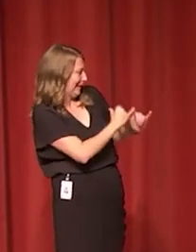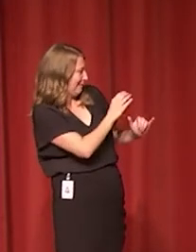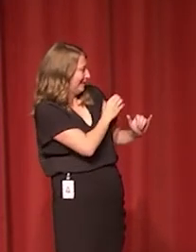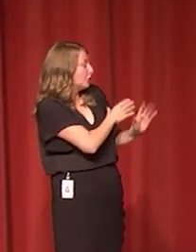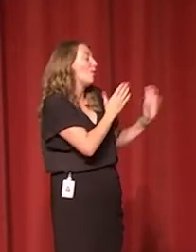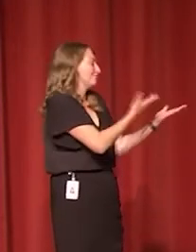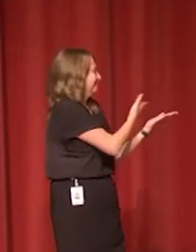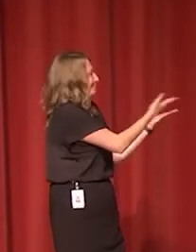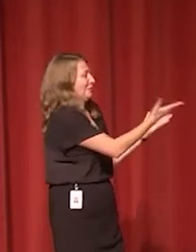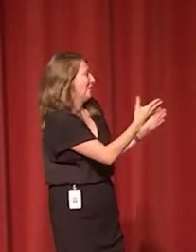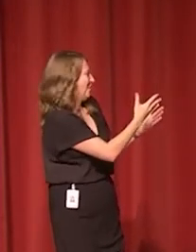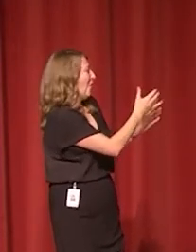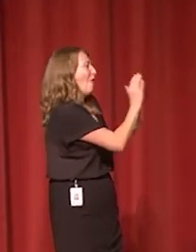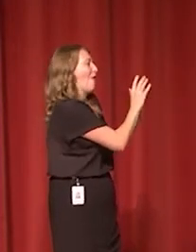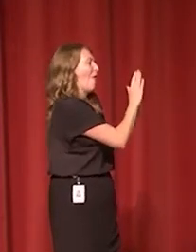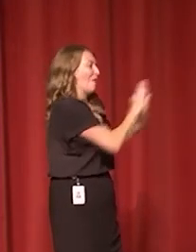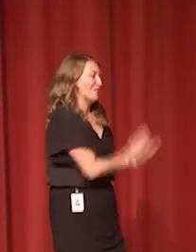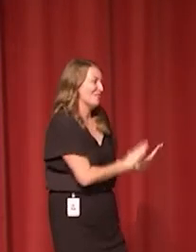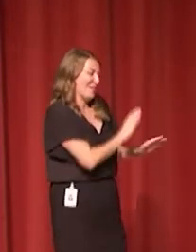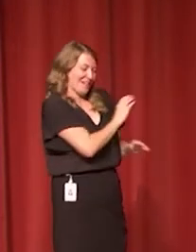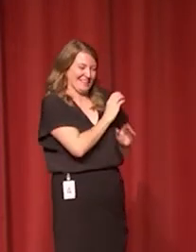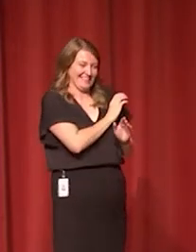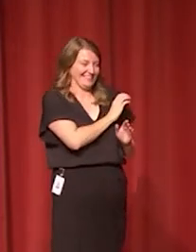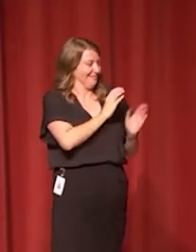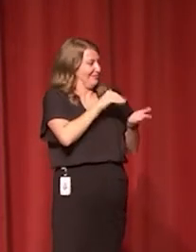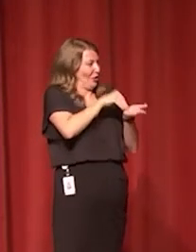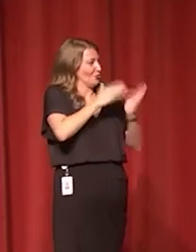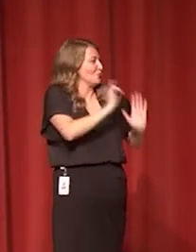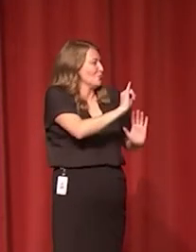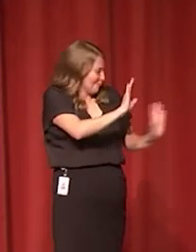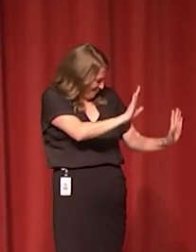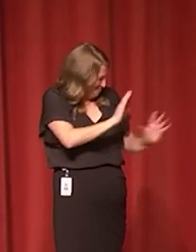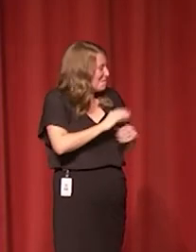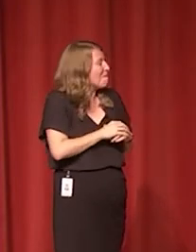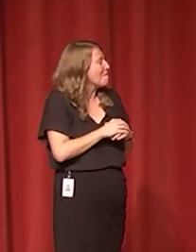clinician as well, of course. I don't work at the VA, so we don't have patients in common, but